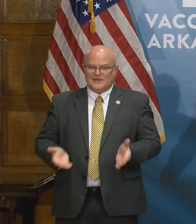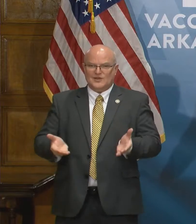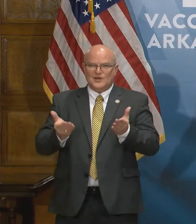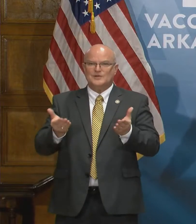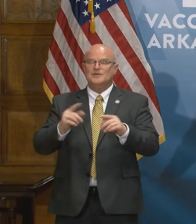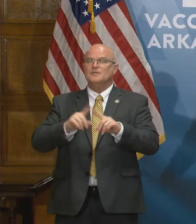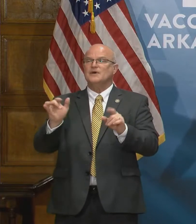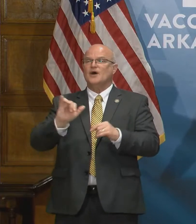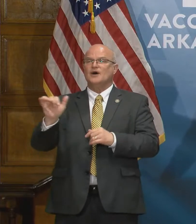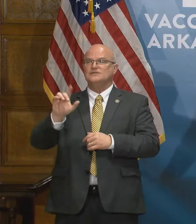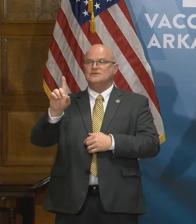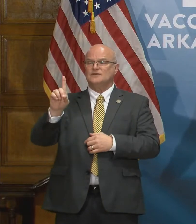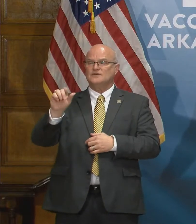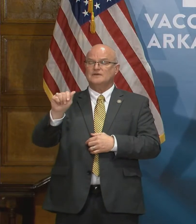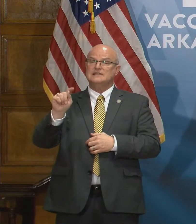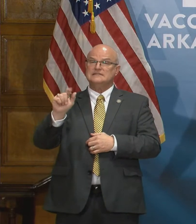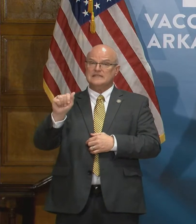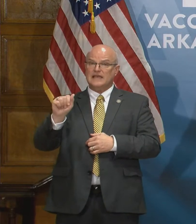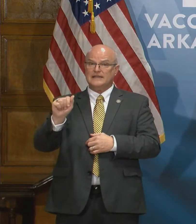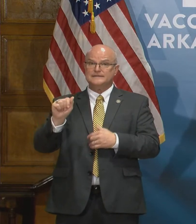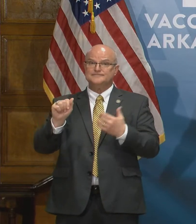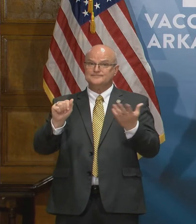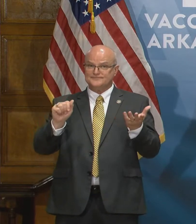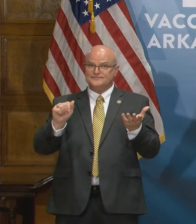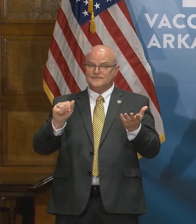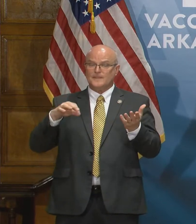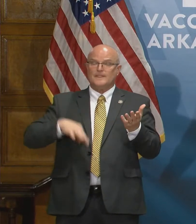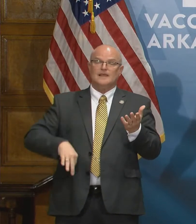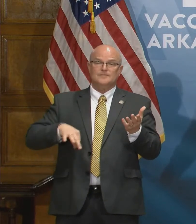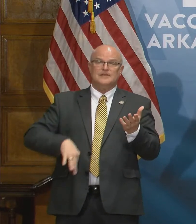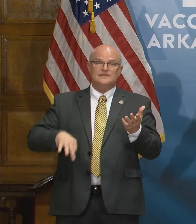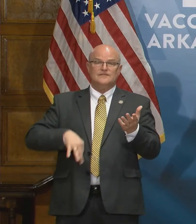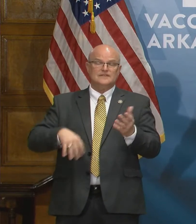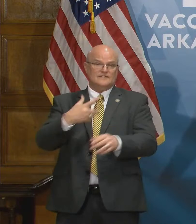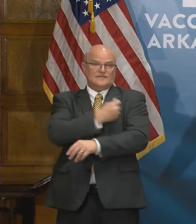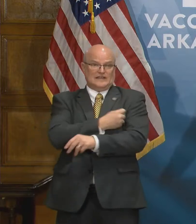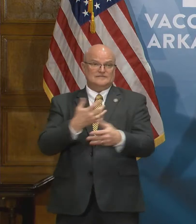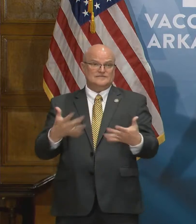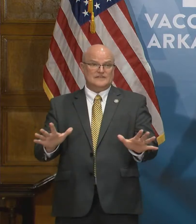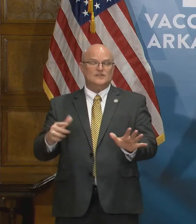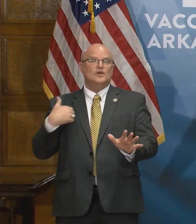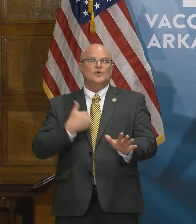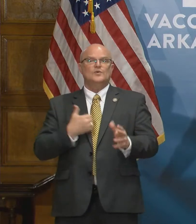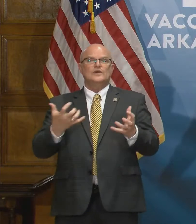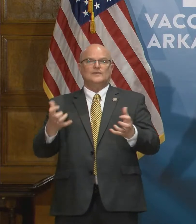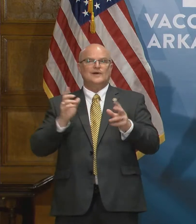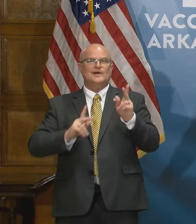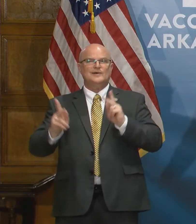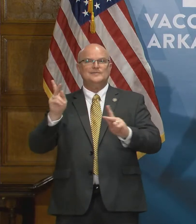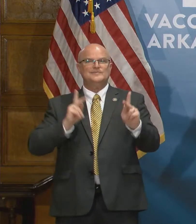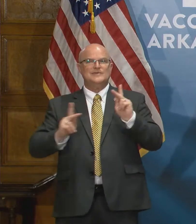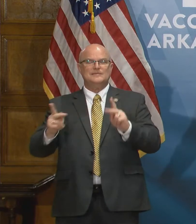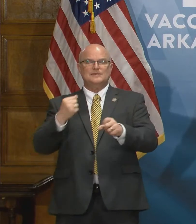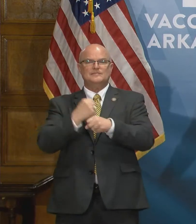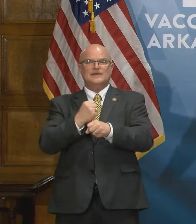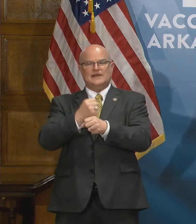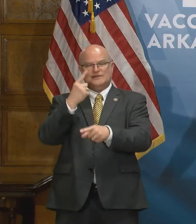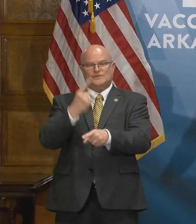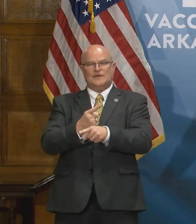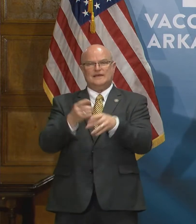but also the data as to the benefit of the vaccine, and we want Arkansans to make the right